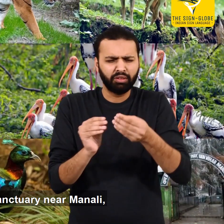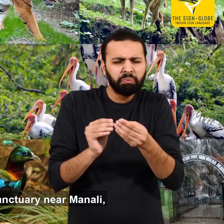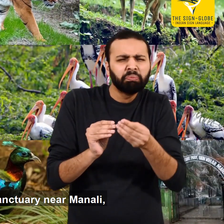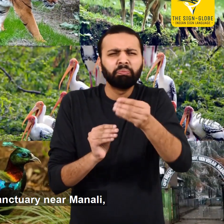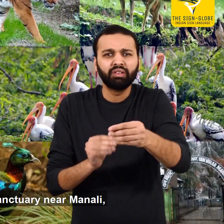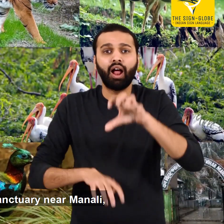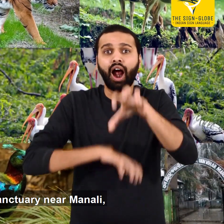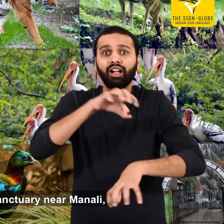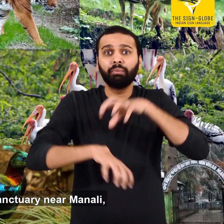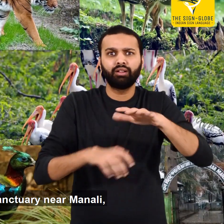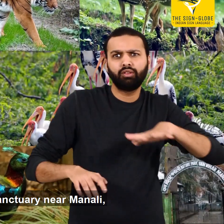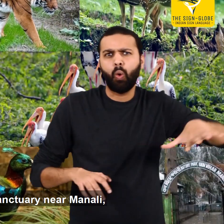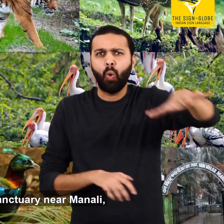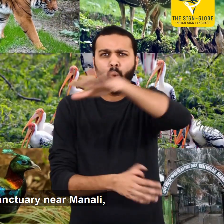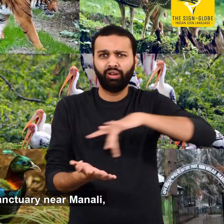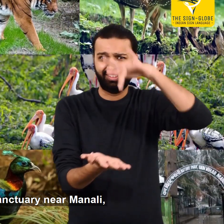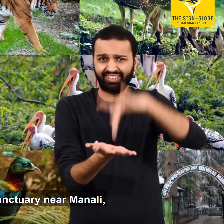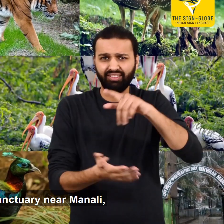There is an animal sanctuary near Manali.